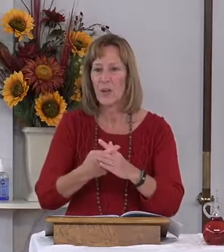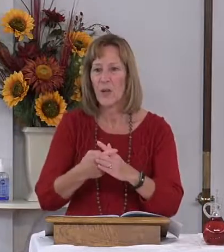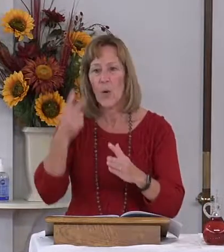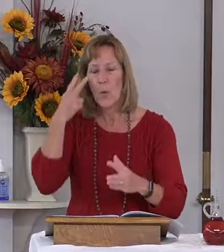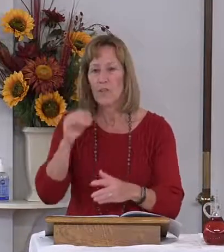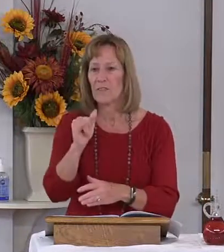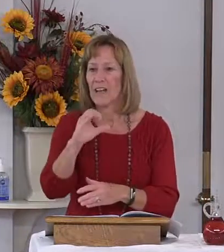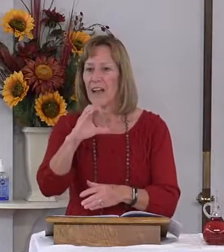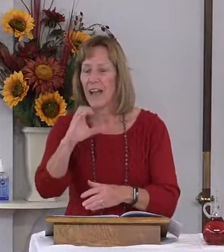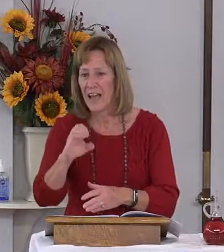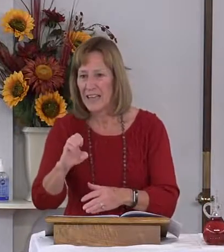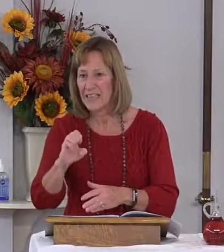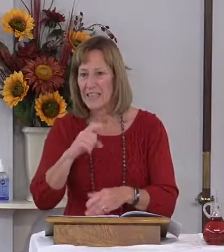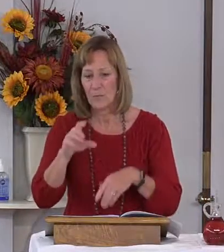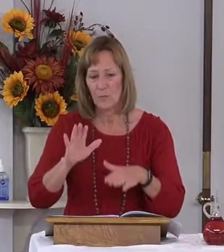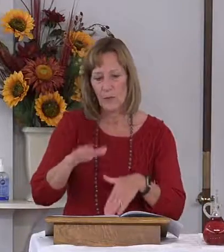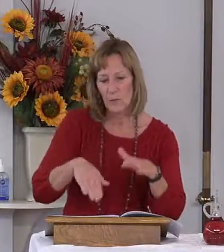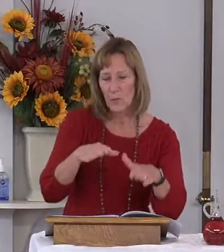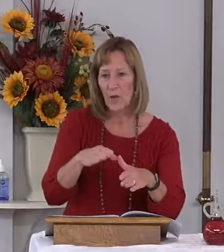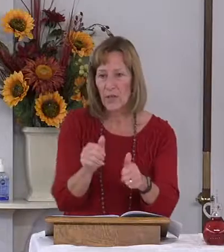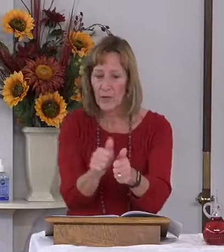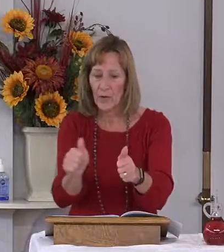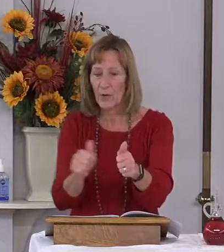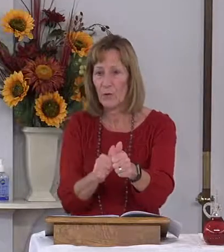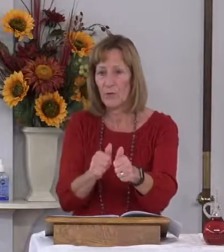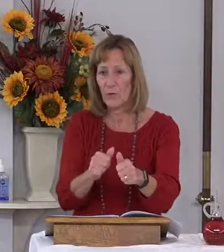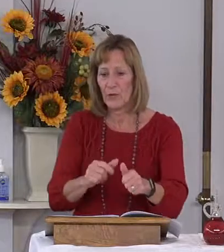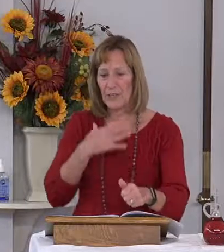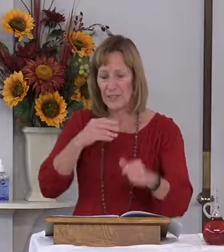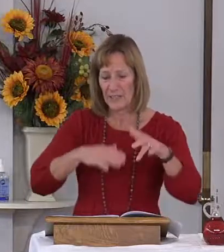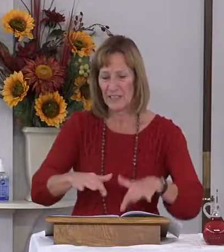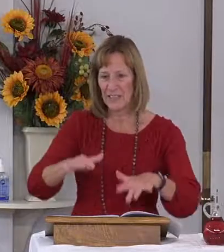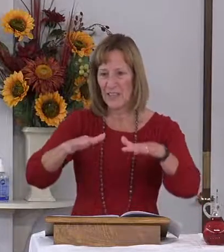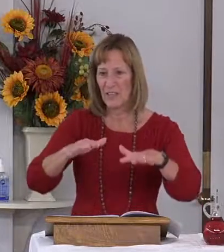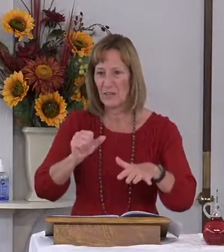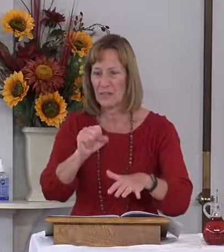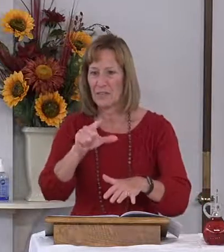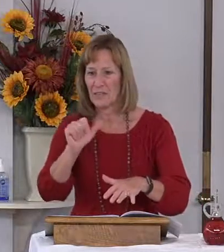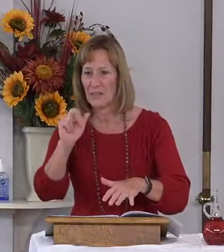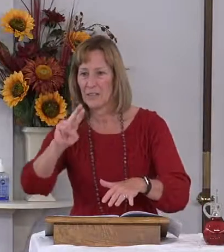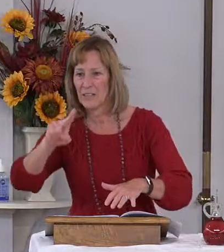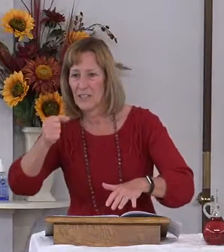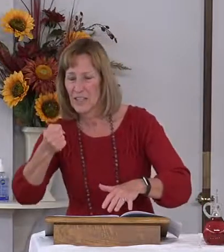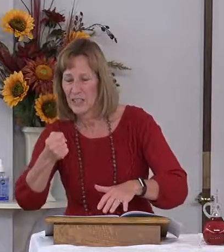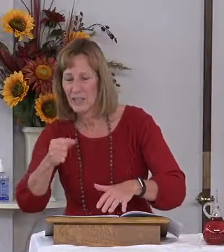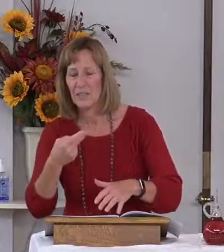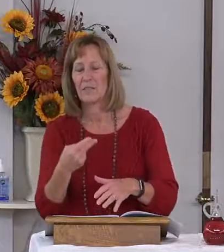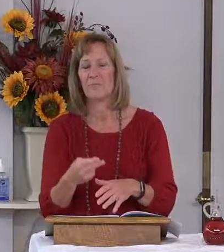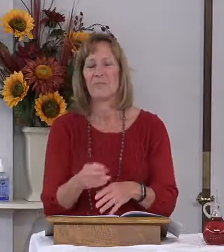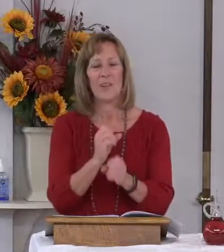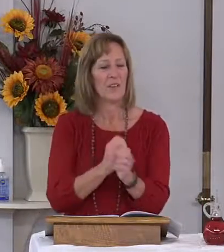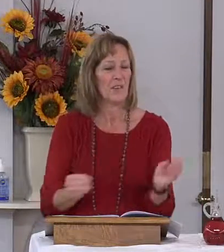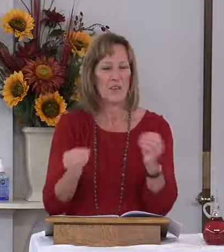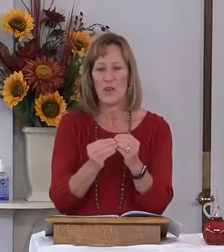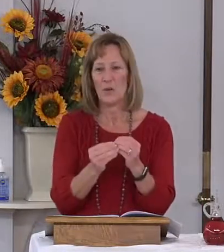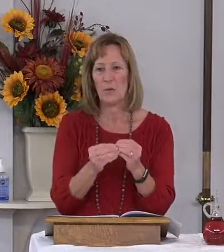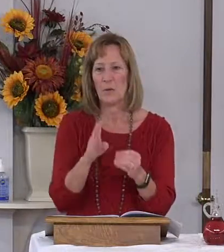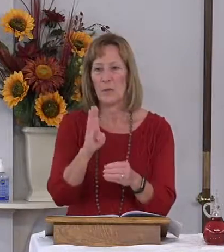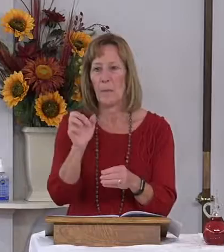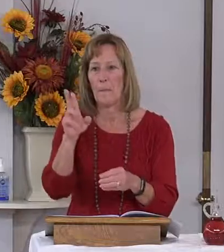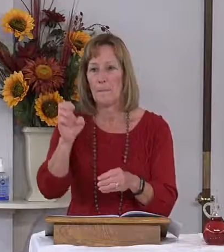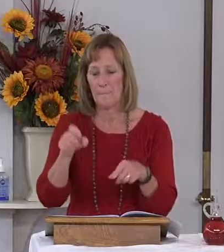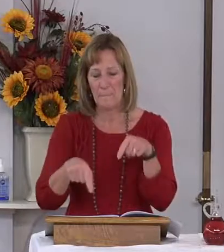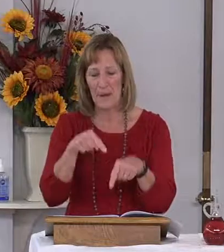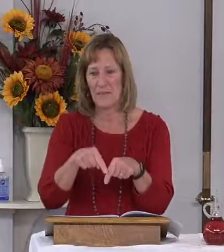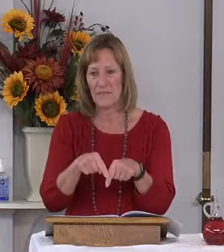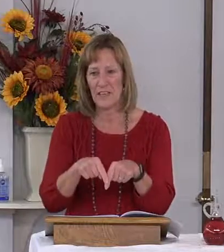icy patches when I walked and avoid snowdrifts and slush when I drove. No more bare feet